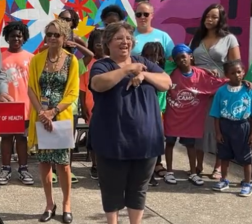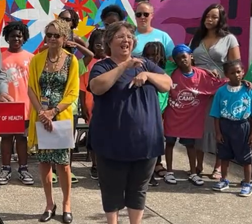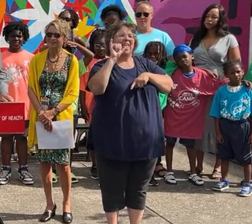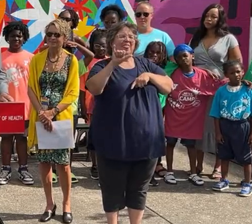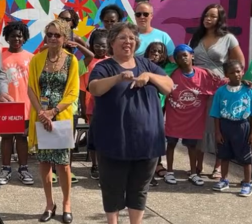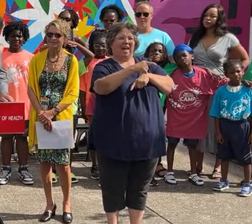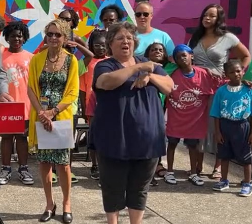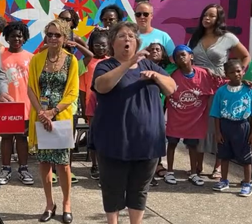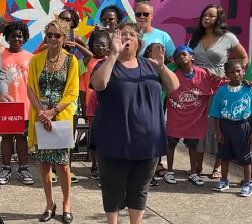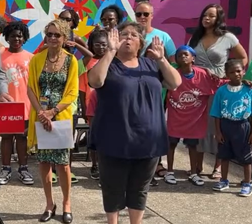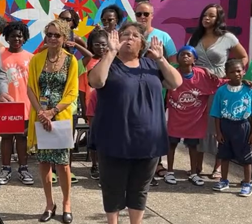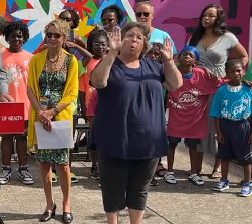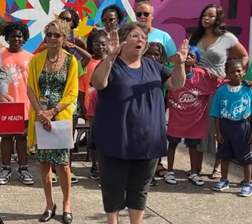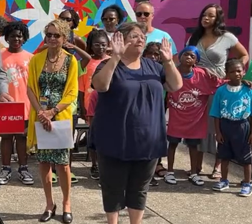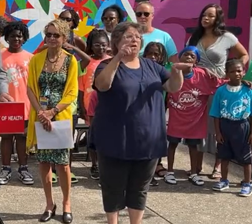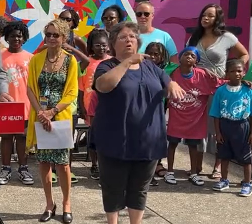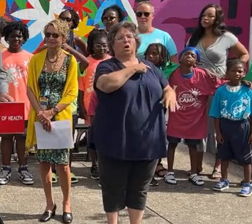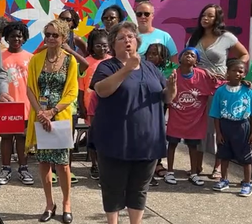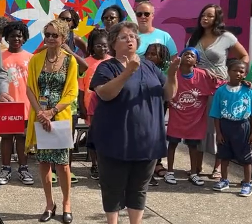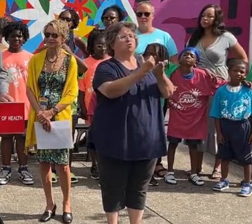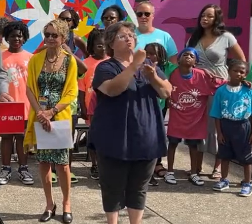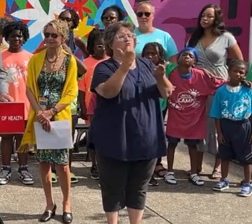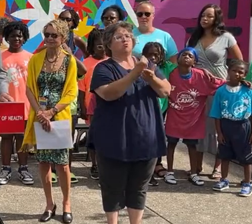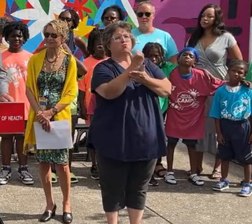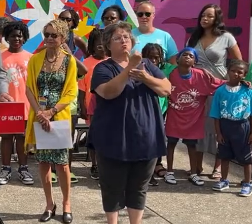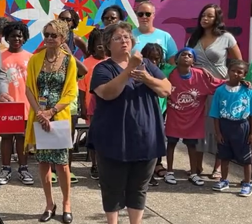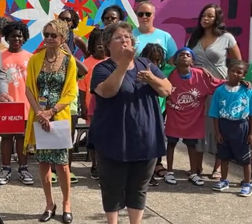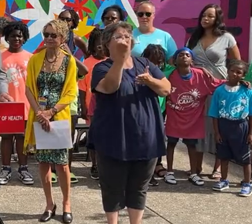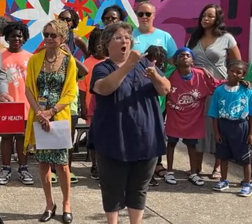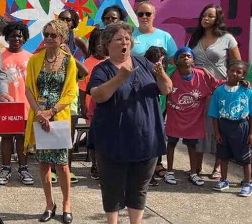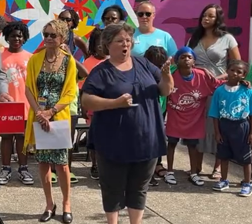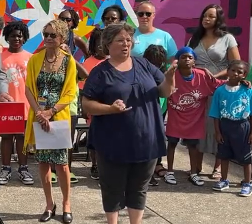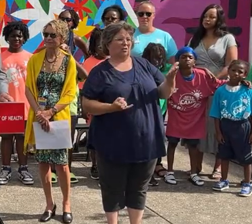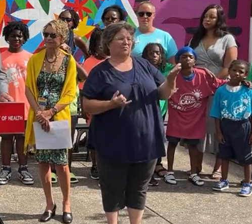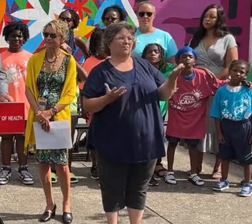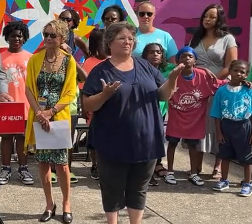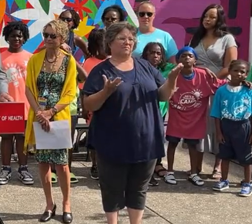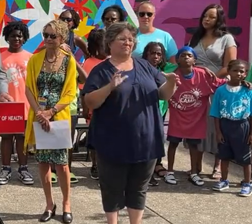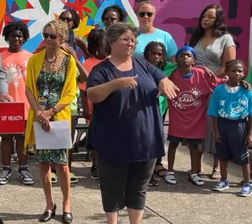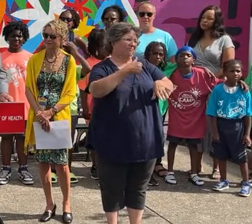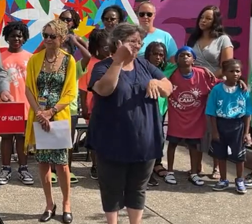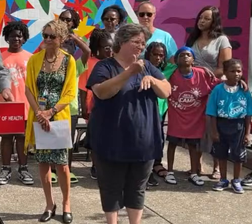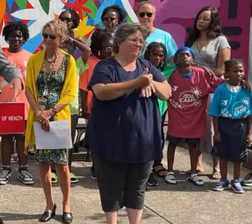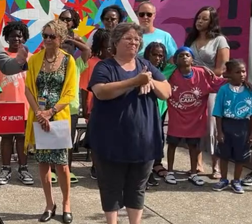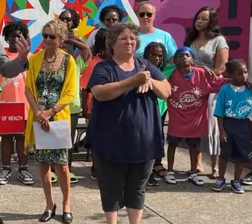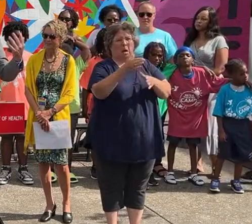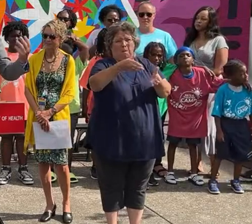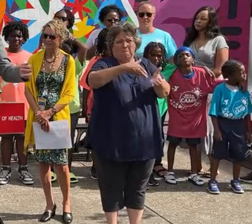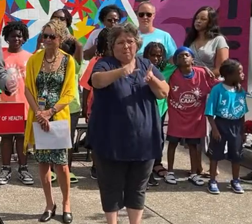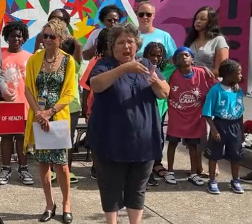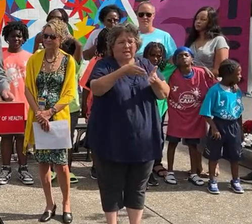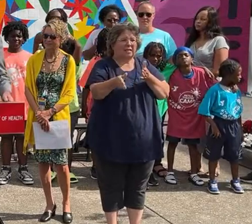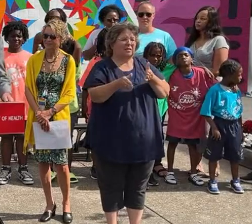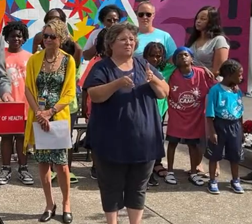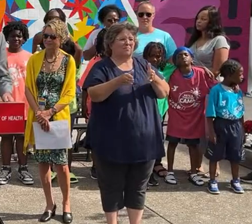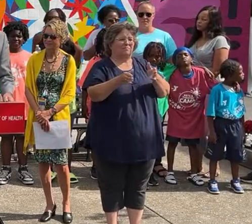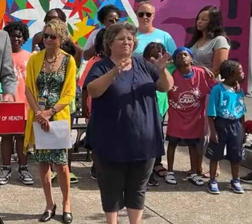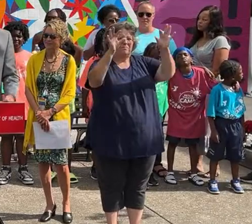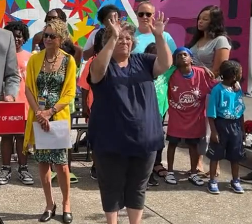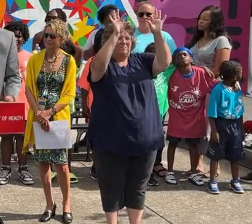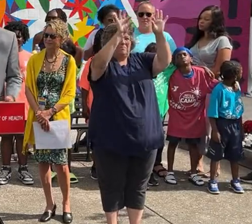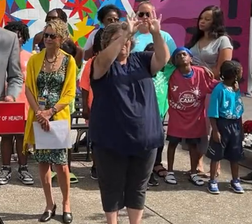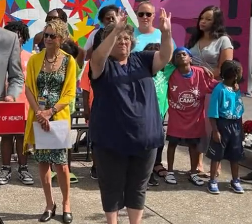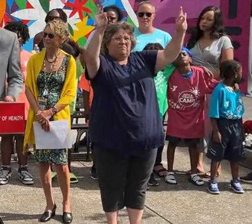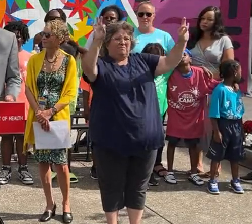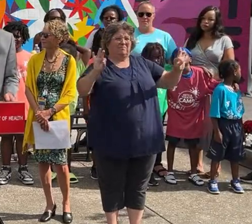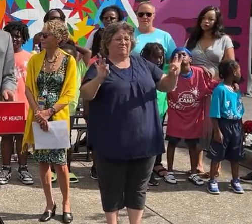this wonderful new piece of artwork that has been put on, painted, and then put on through as